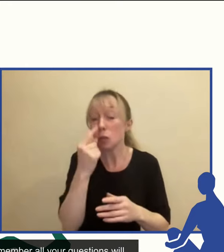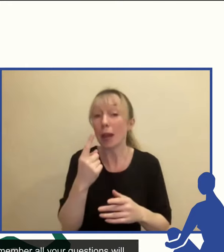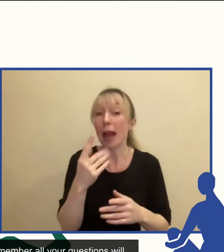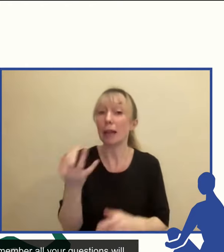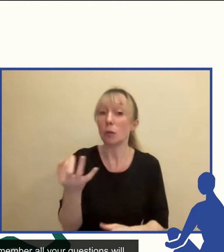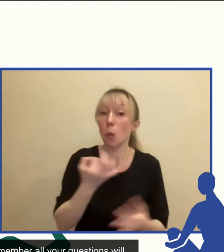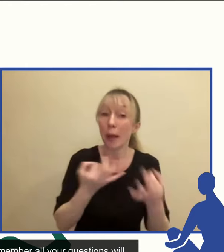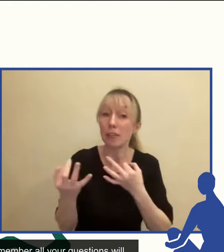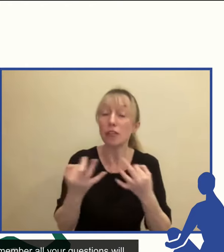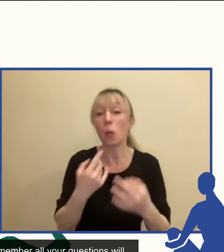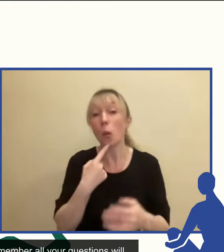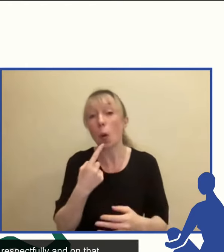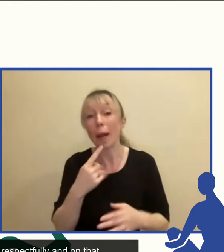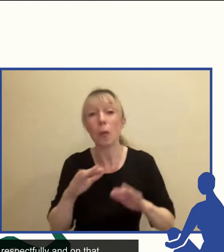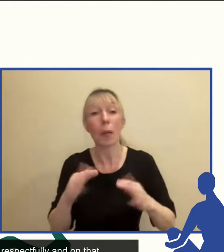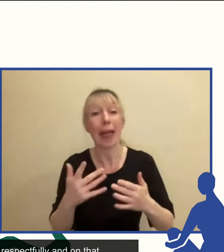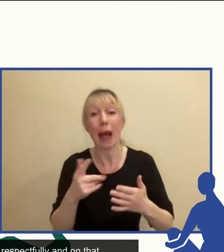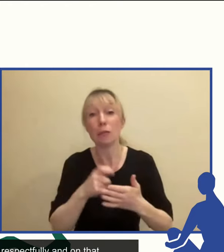via Slido.